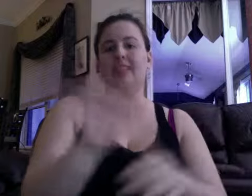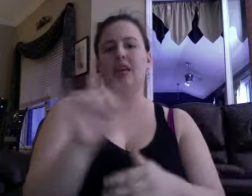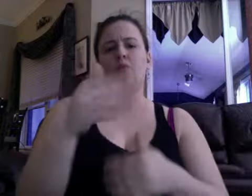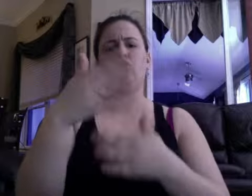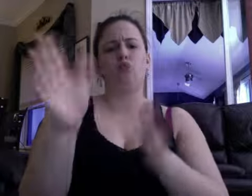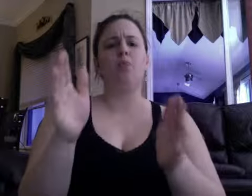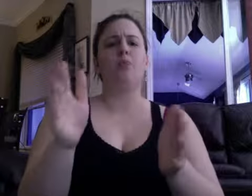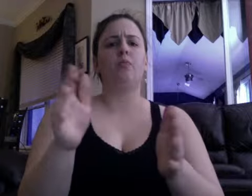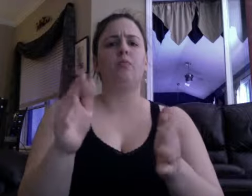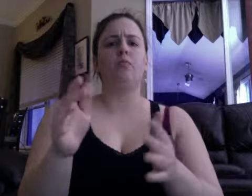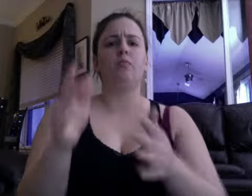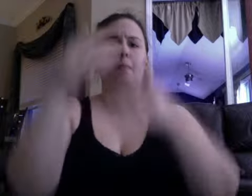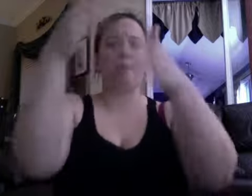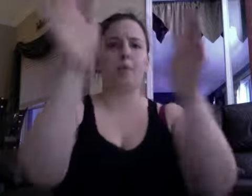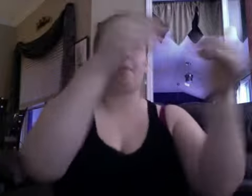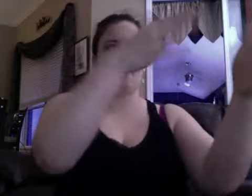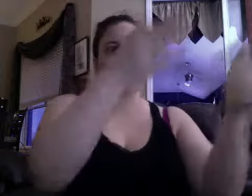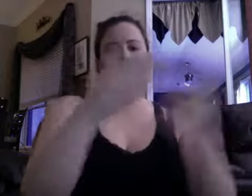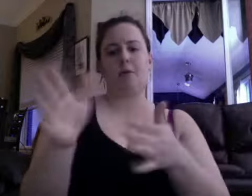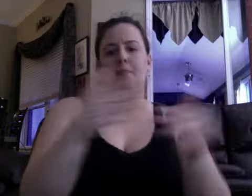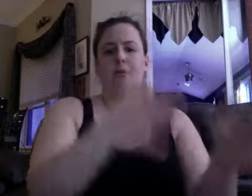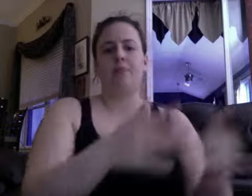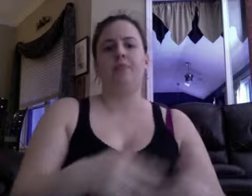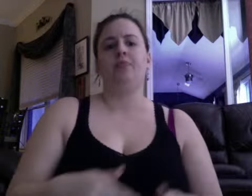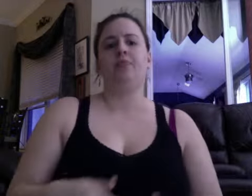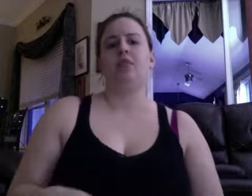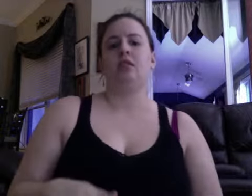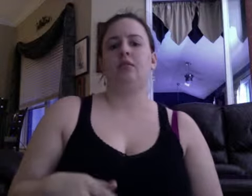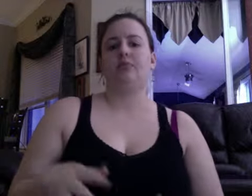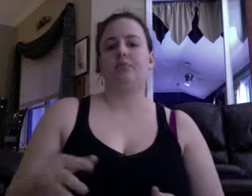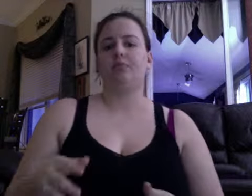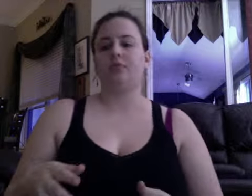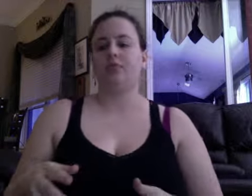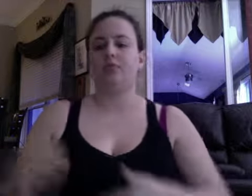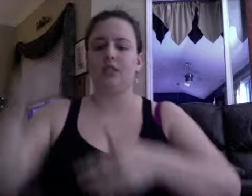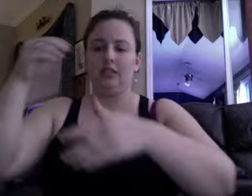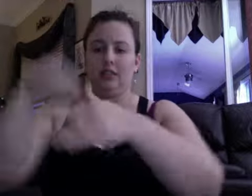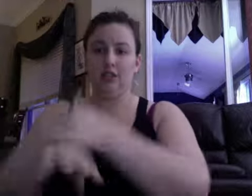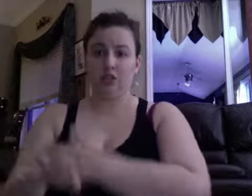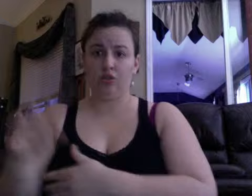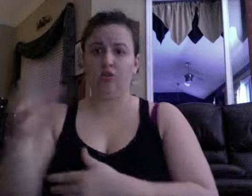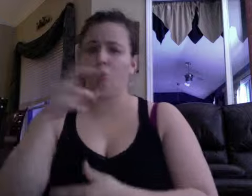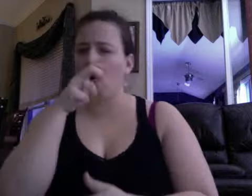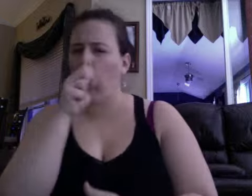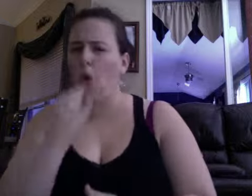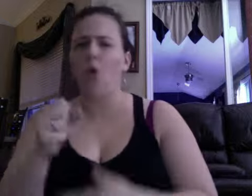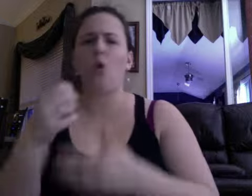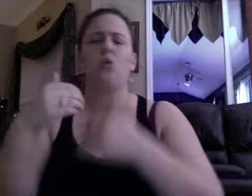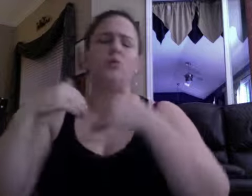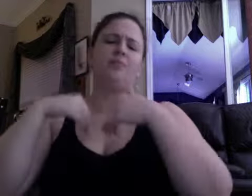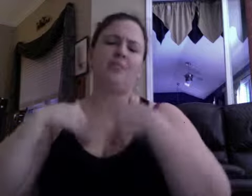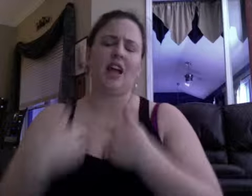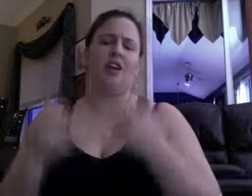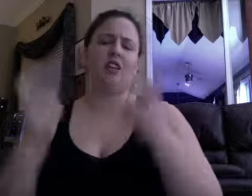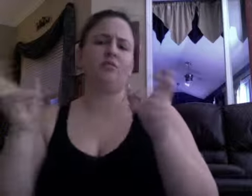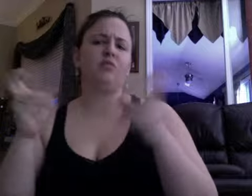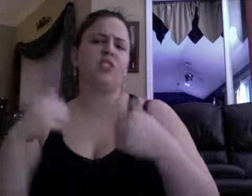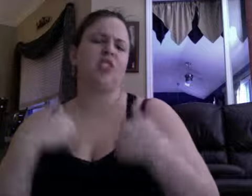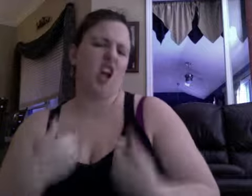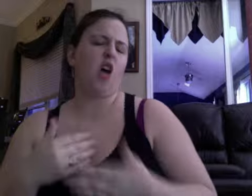your body, and that's tired blood that's really getting rid of carbon dioxide,